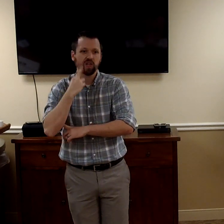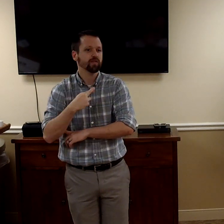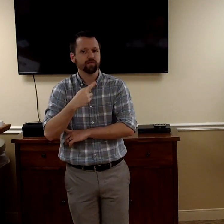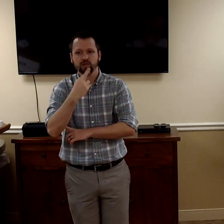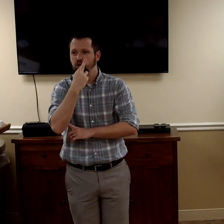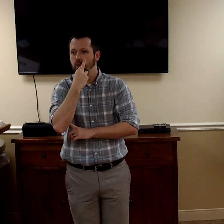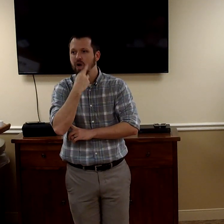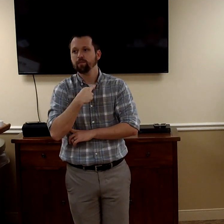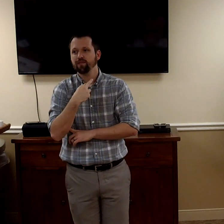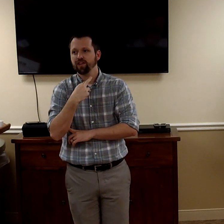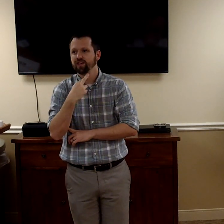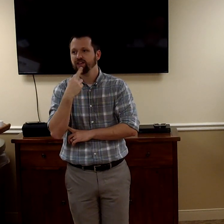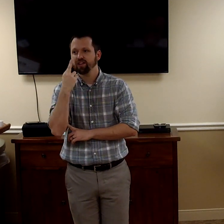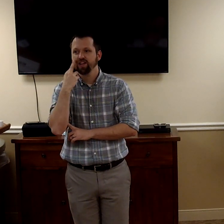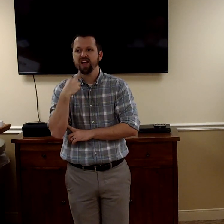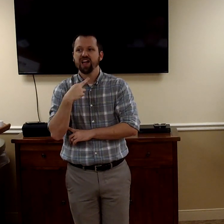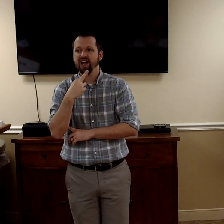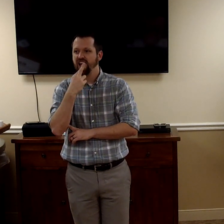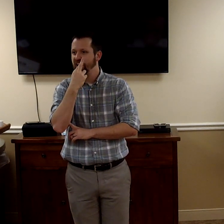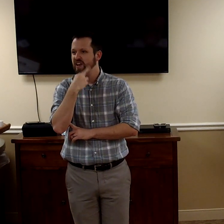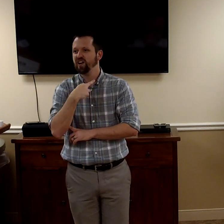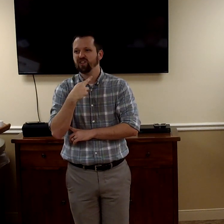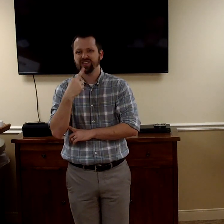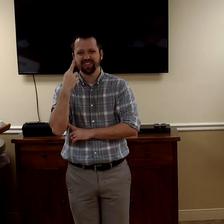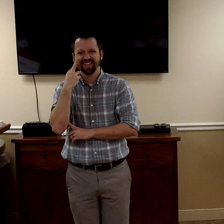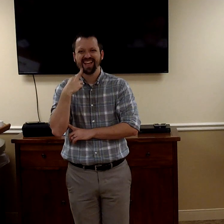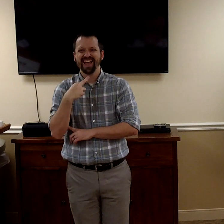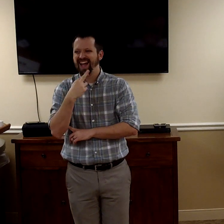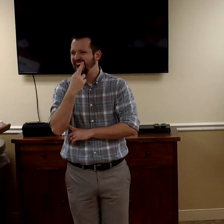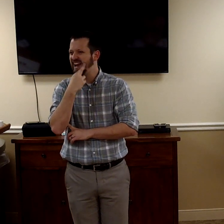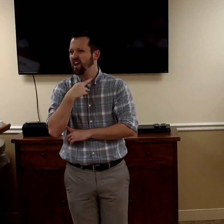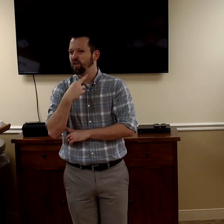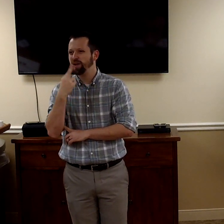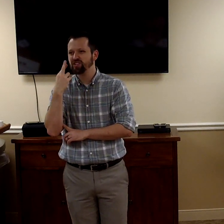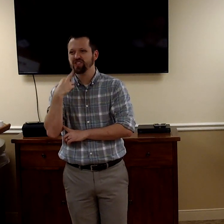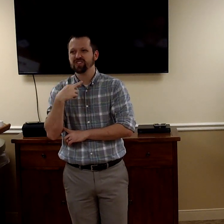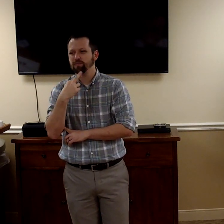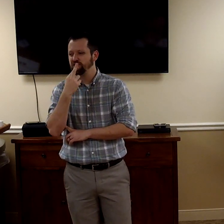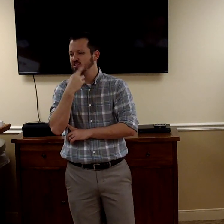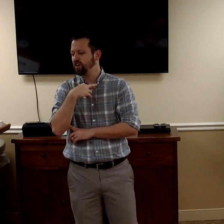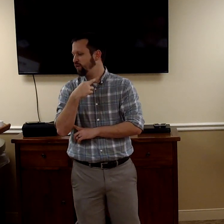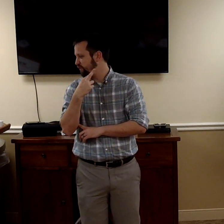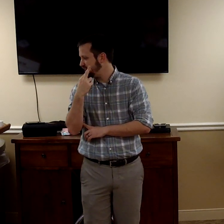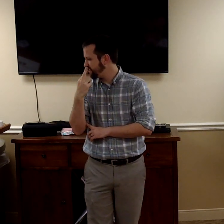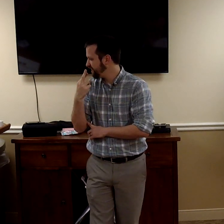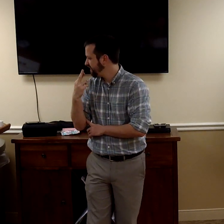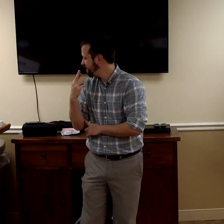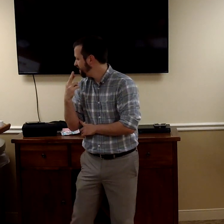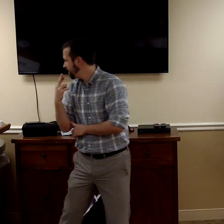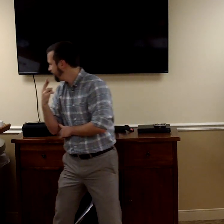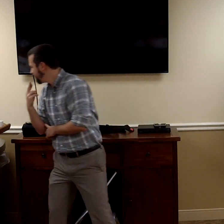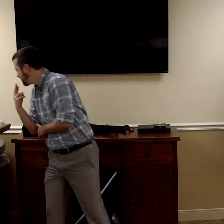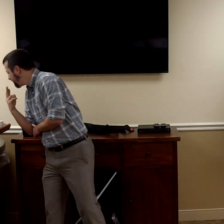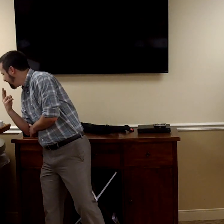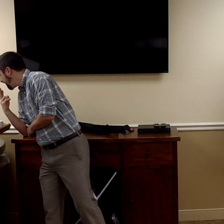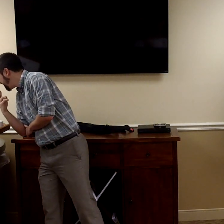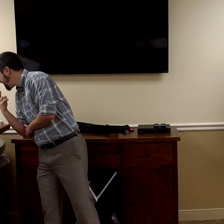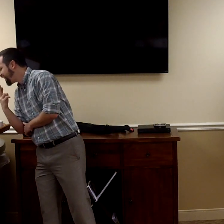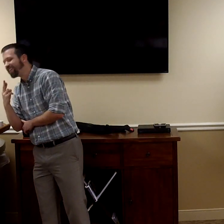Oh, good, 'cause that looked like. I know. I know. Pictures aren't always very clear. Oh yeah, I guess it